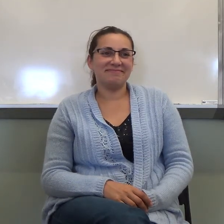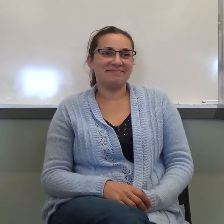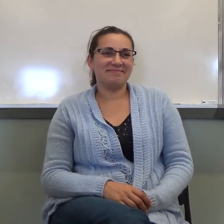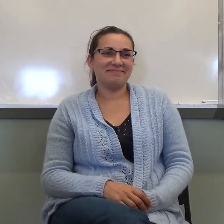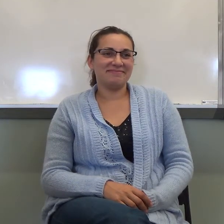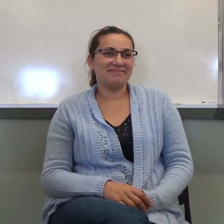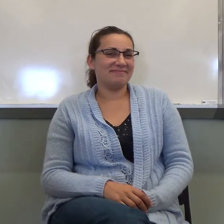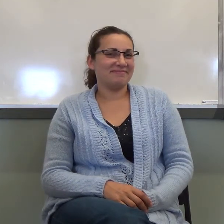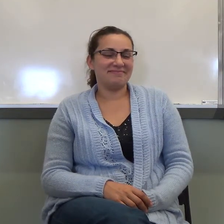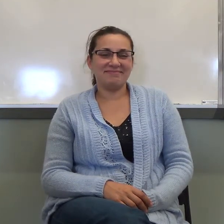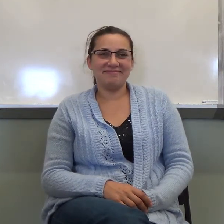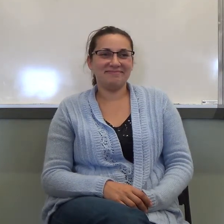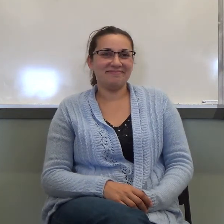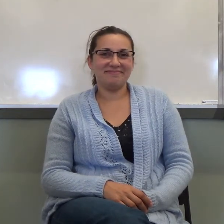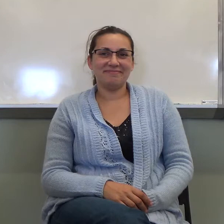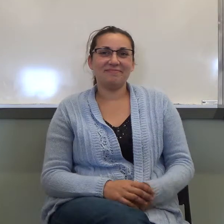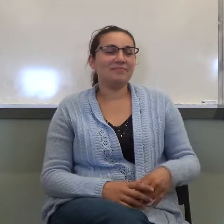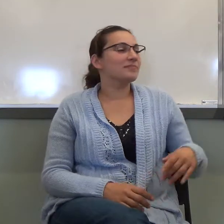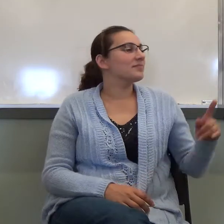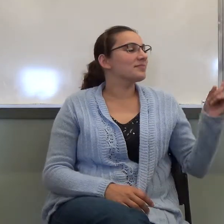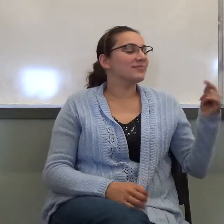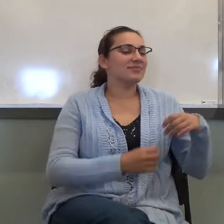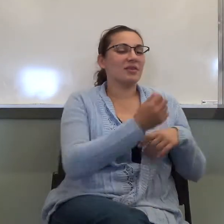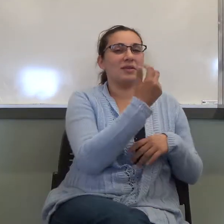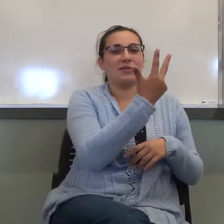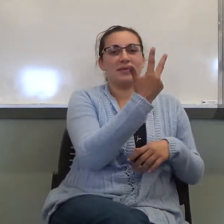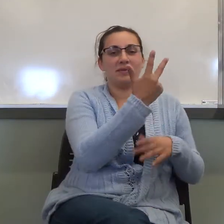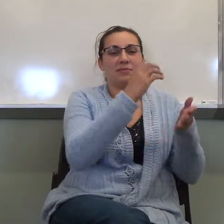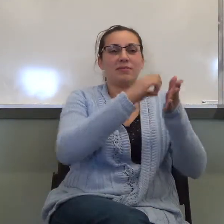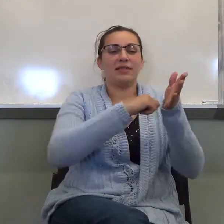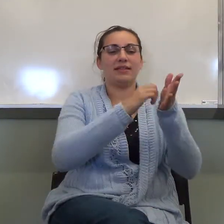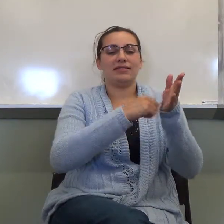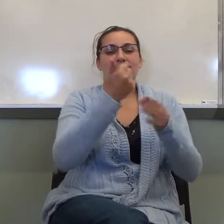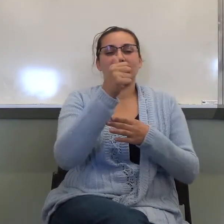Okay, a total of 3 minus 10 and 5.